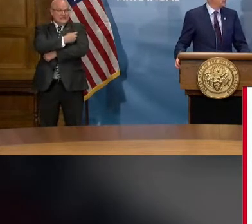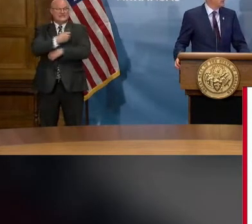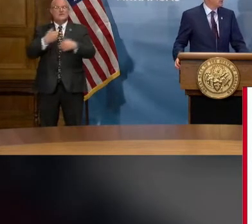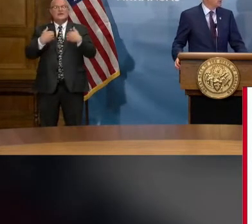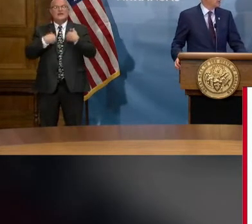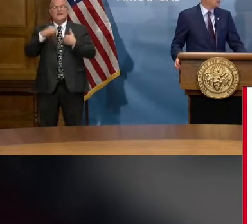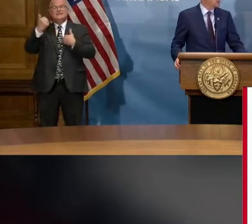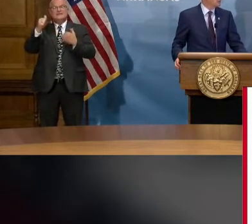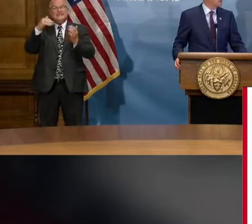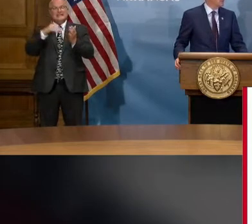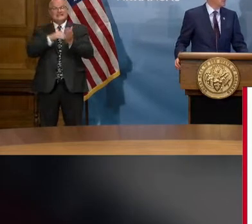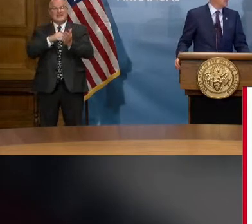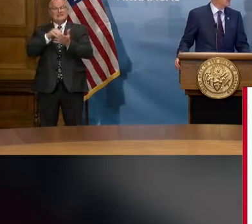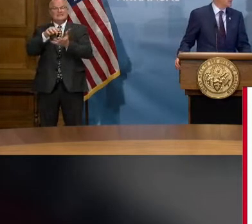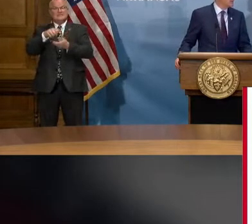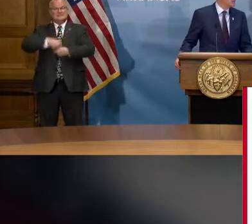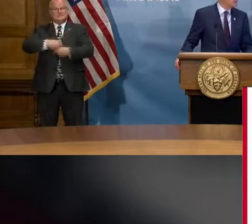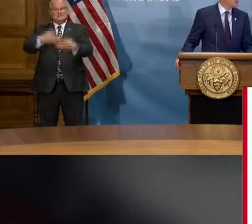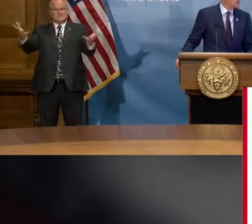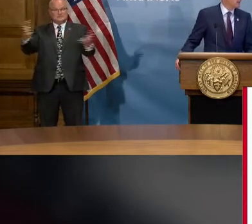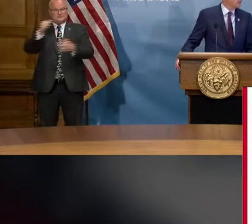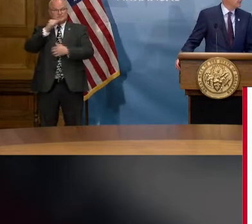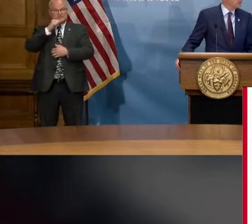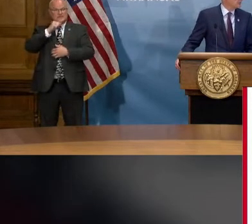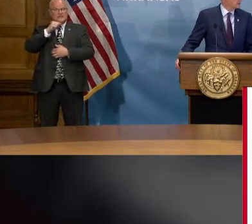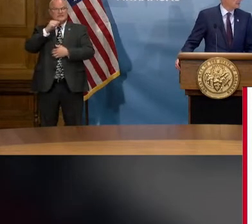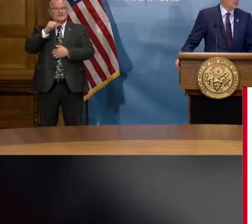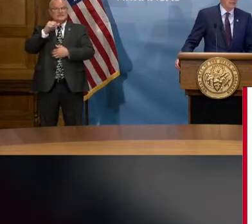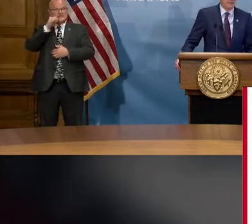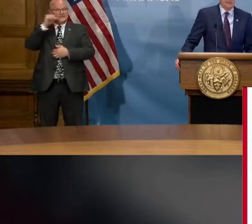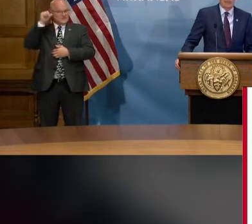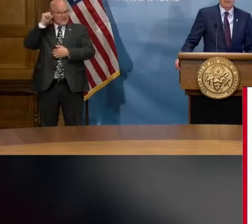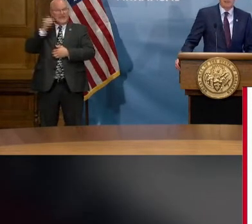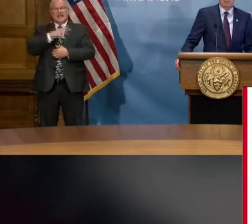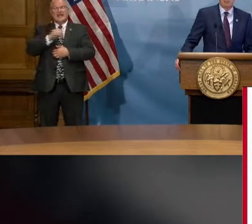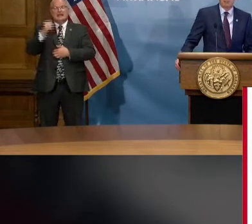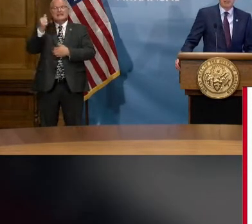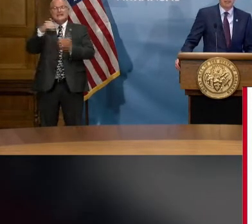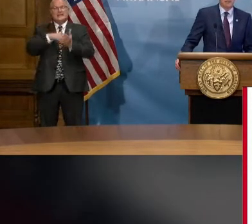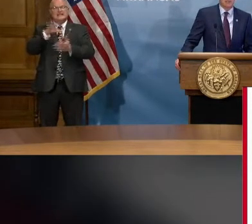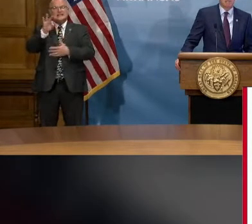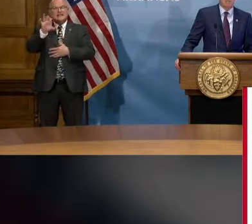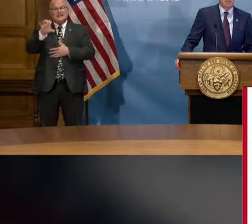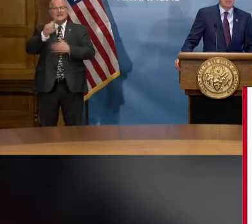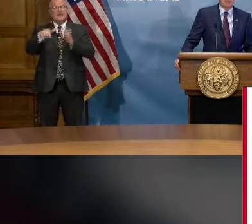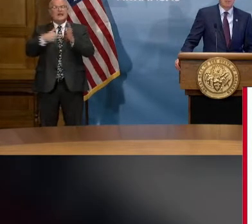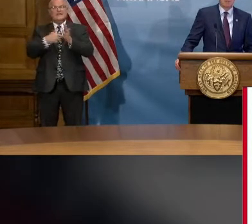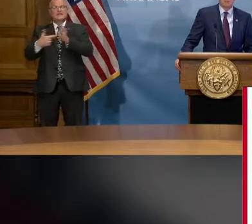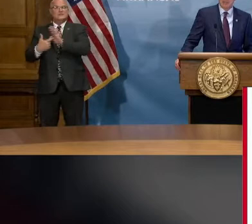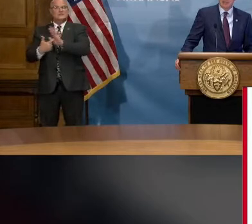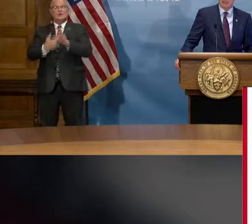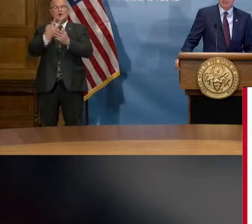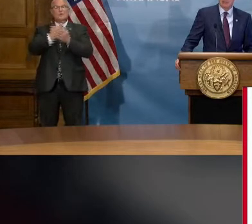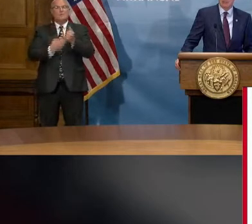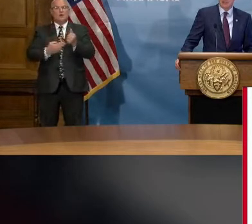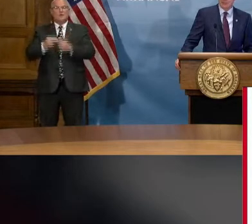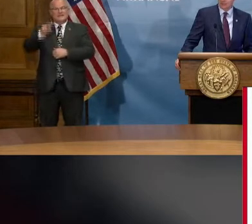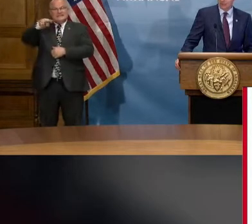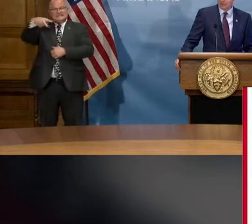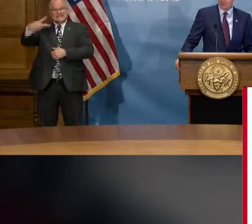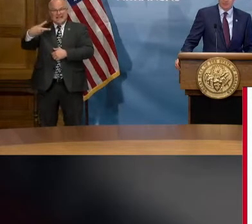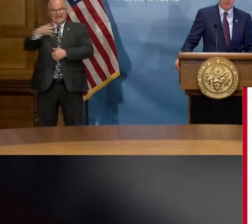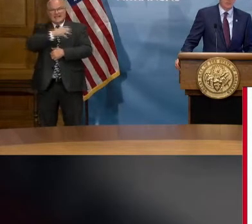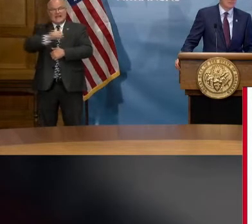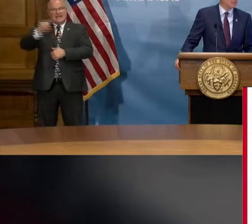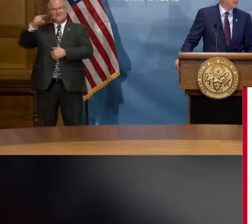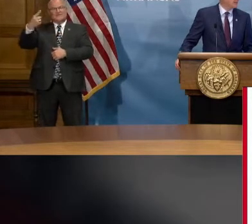had 10,000 doses given out, 10,900 doses, and this reflects both second doses and